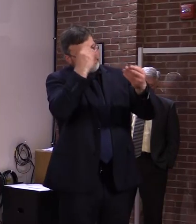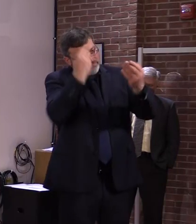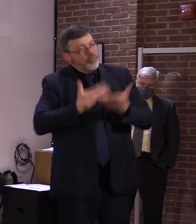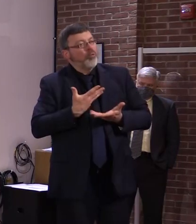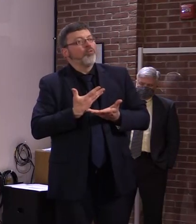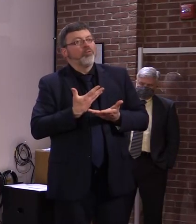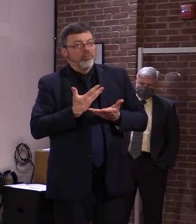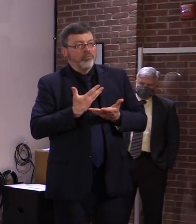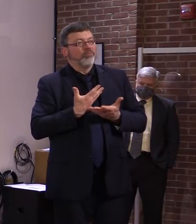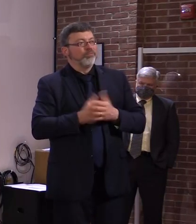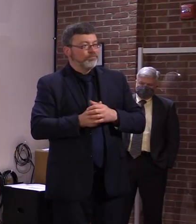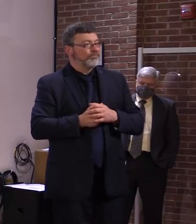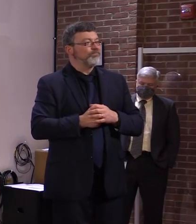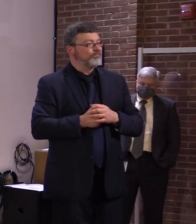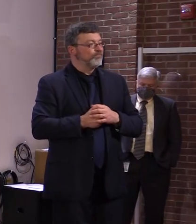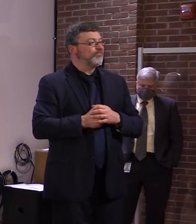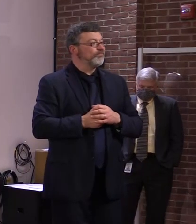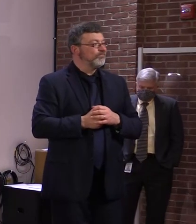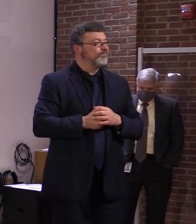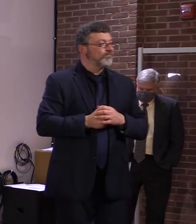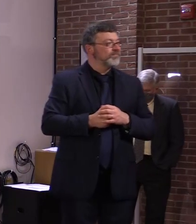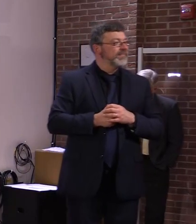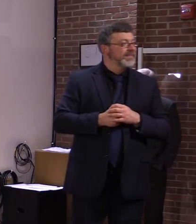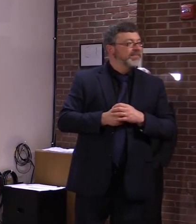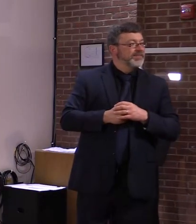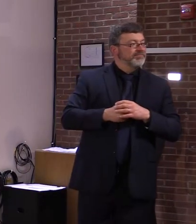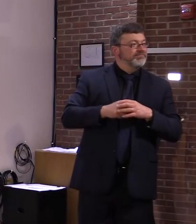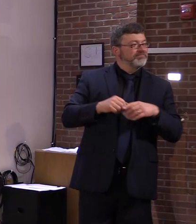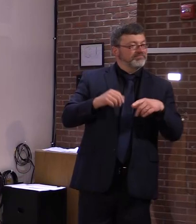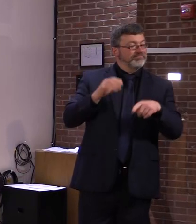You mentioned boards and commissions. I hadn't planned on asking this, but